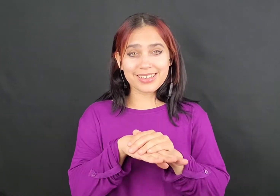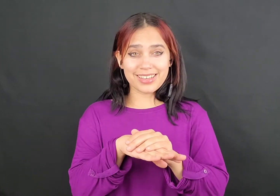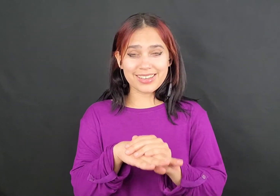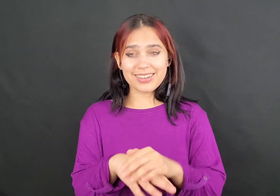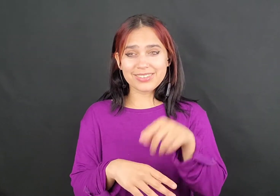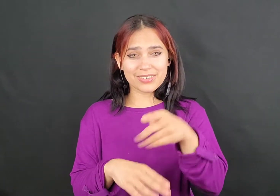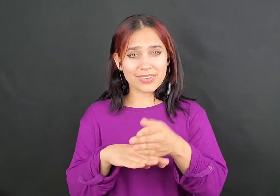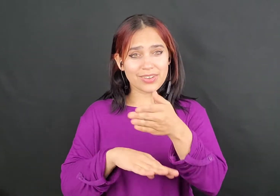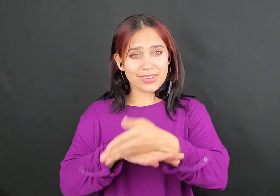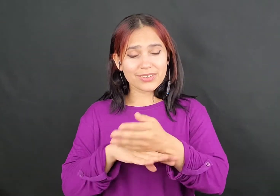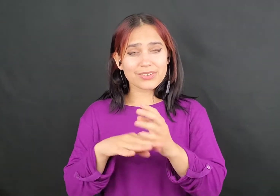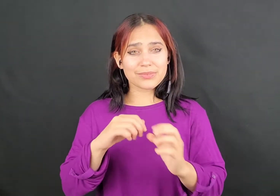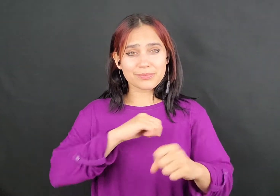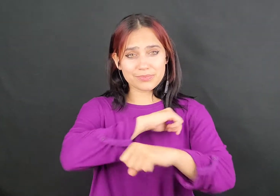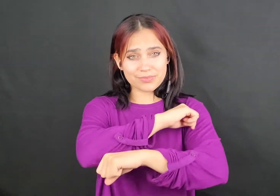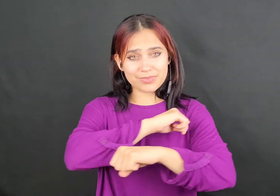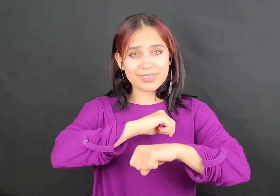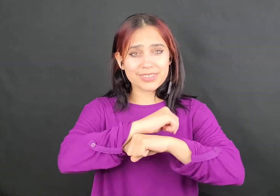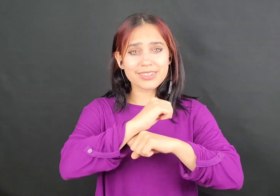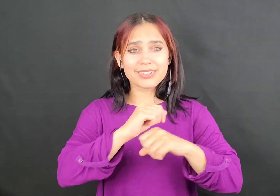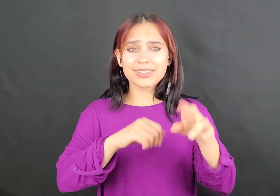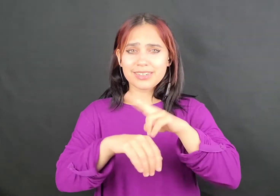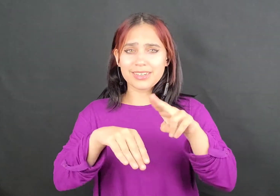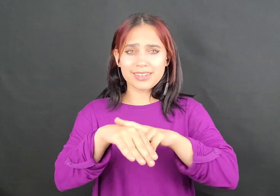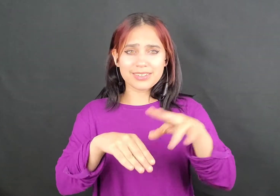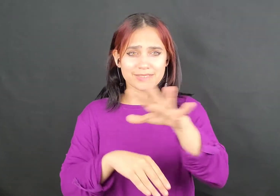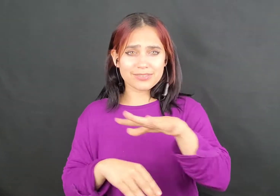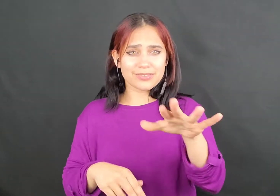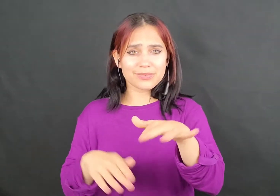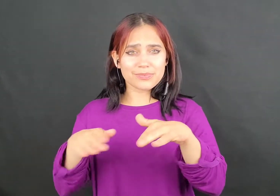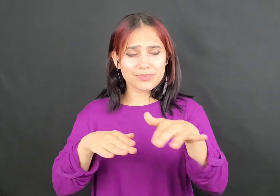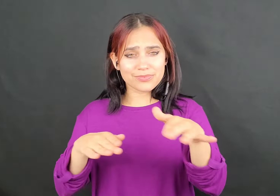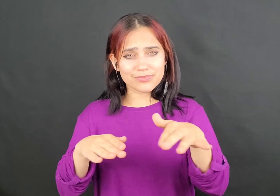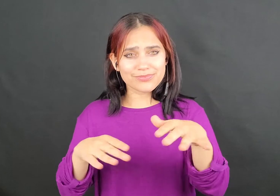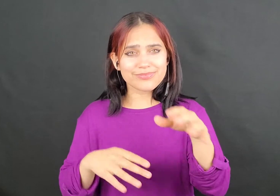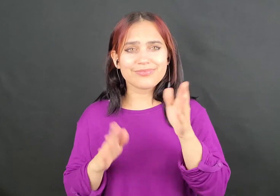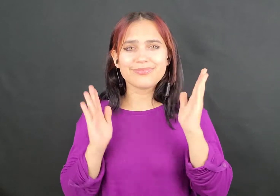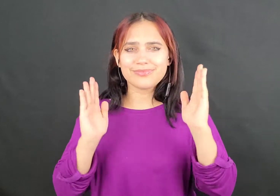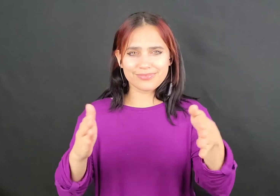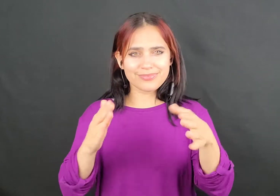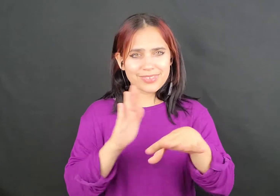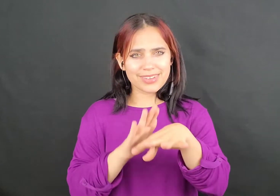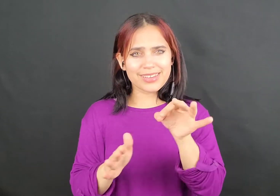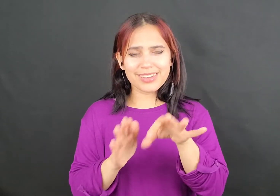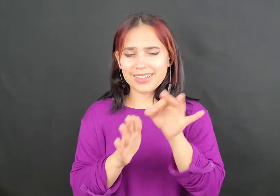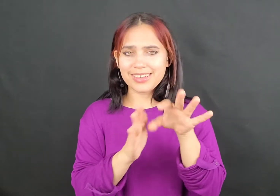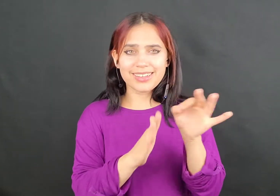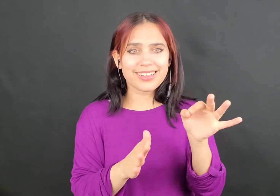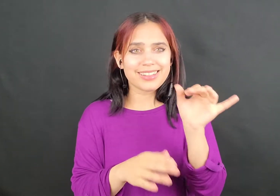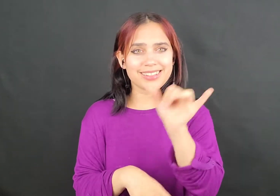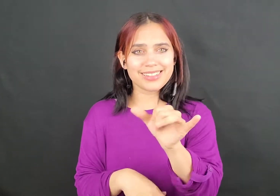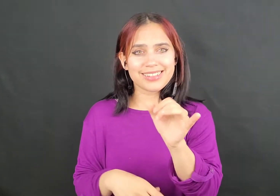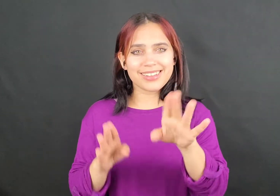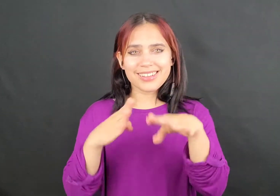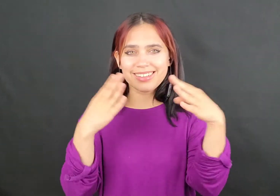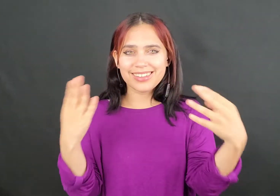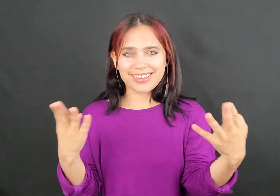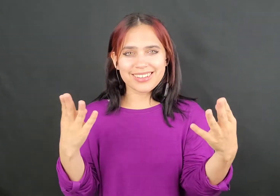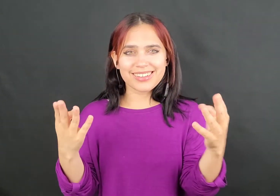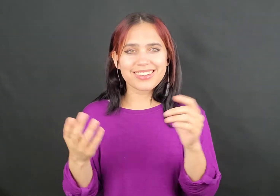On crossing the bridge and walking through a natural rock archway, we will find ourselves in an open chamber.